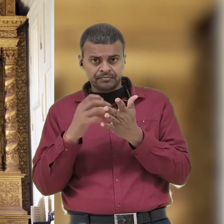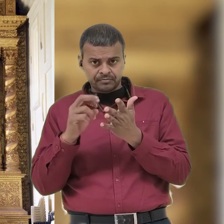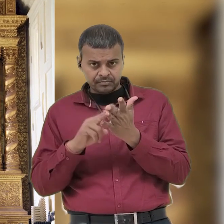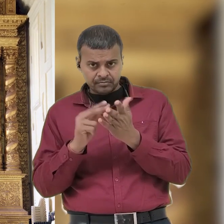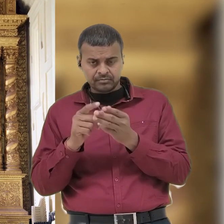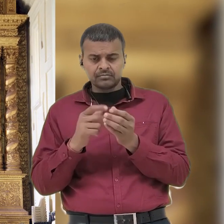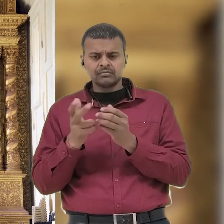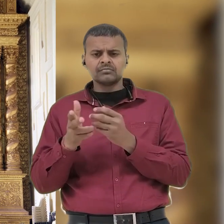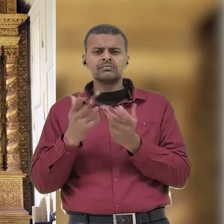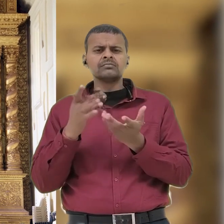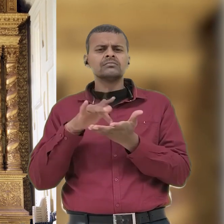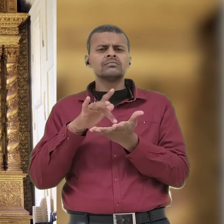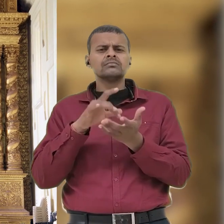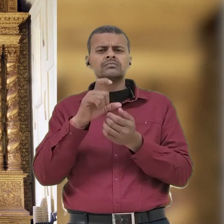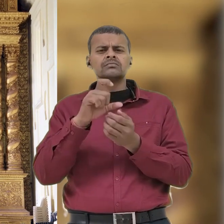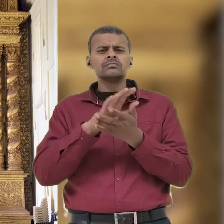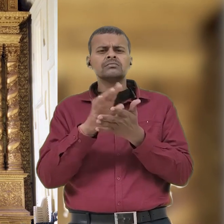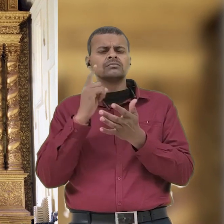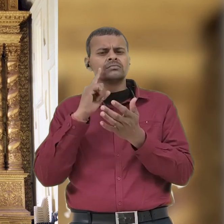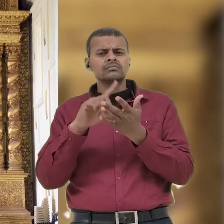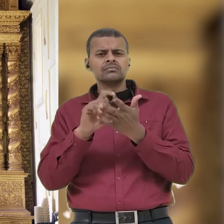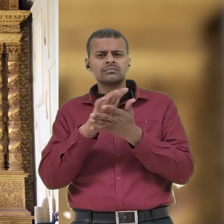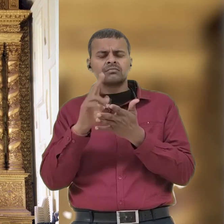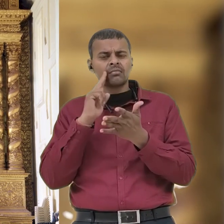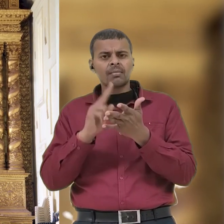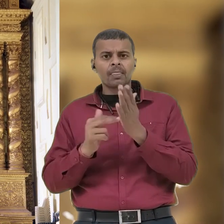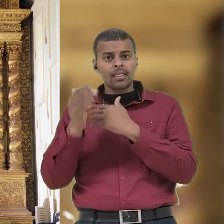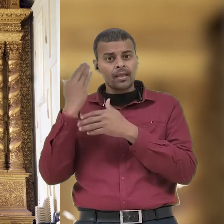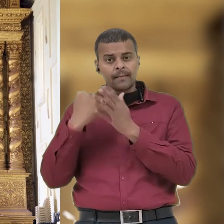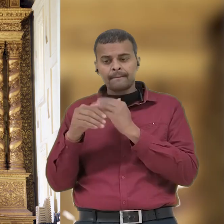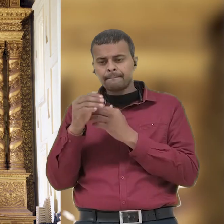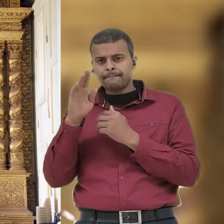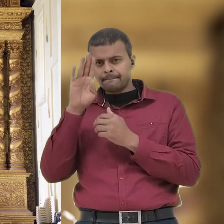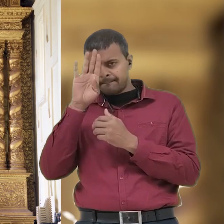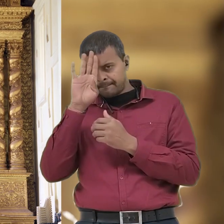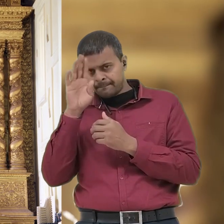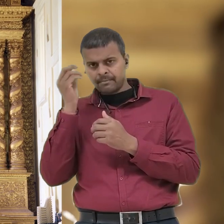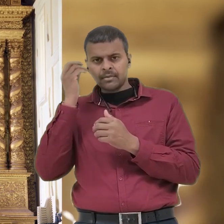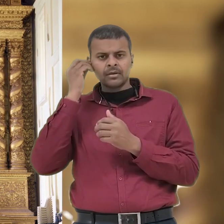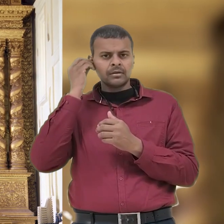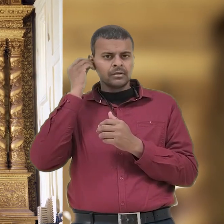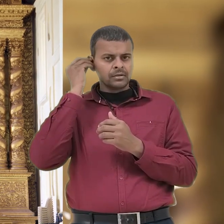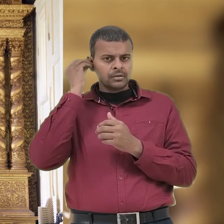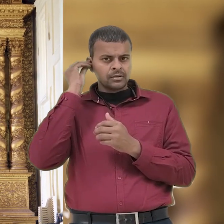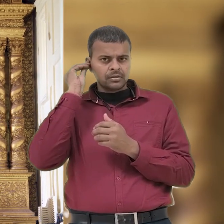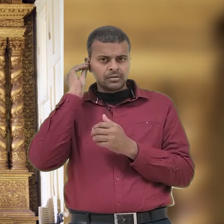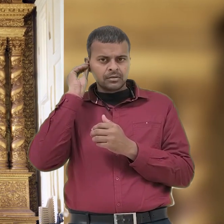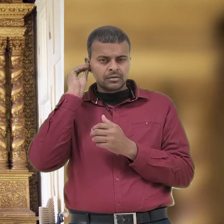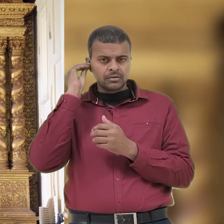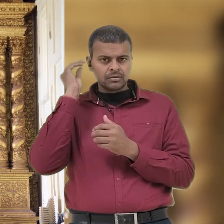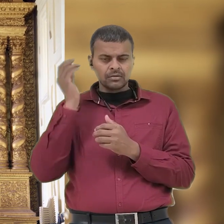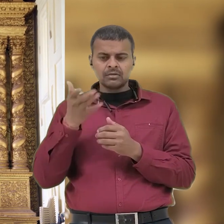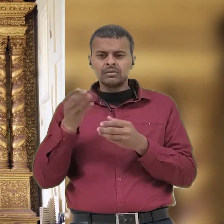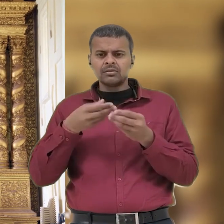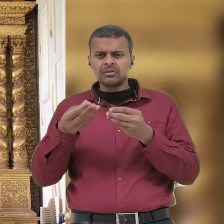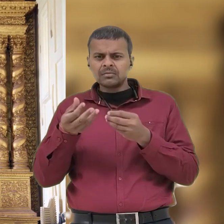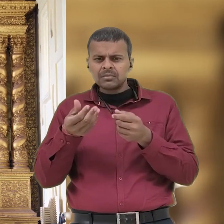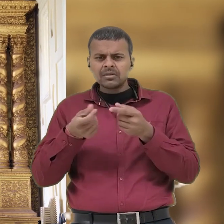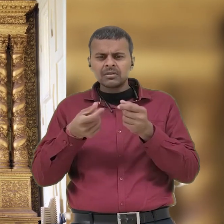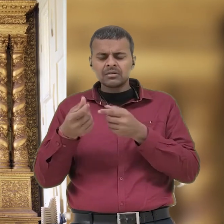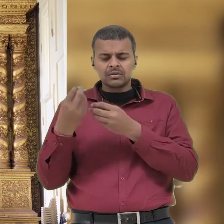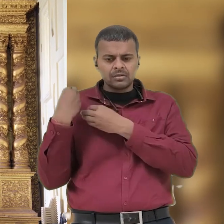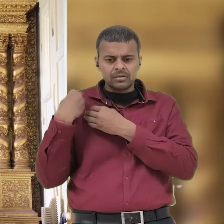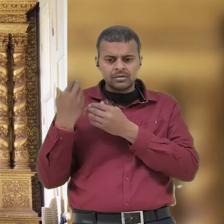it is a large statue of Saint Ignatius Loyola, founder of the Jesuit order, gagging at a